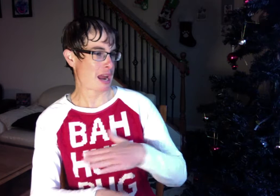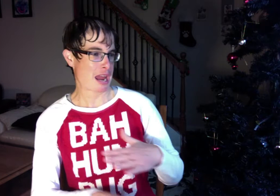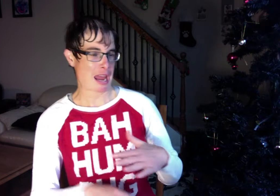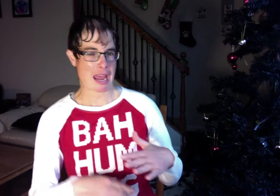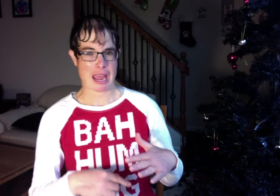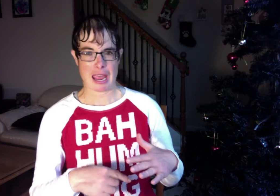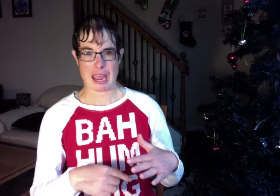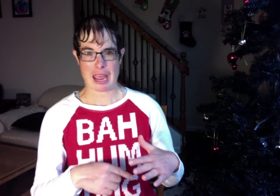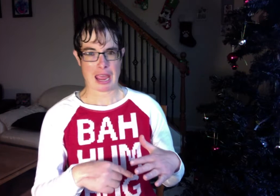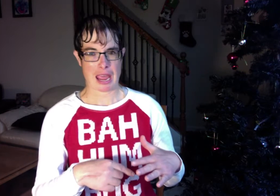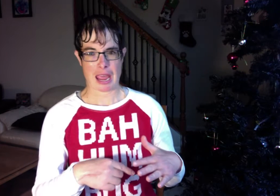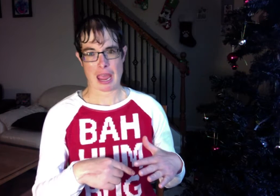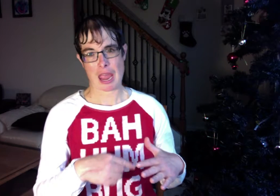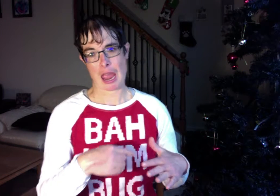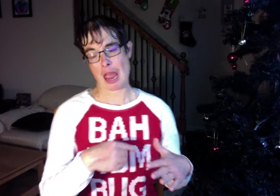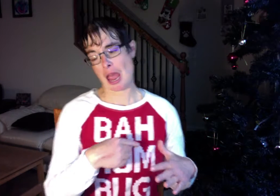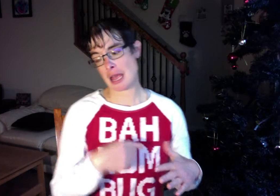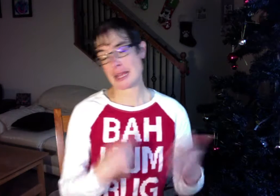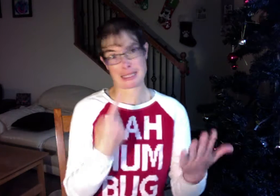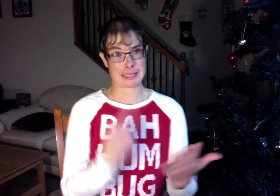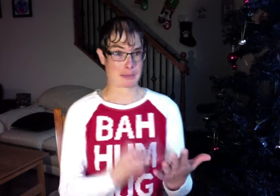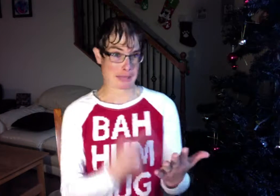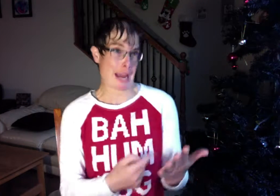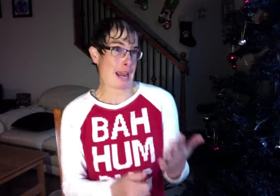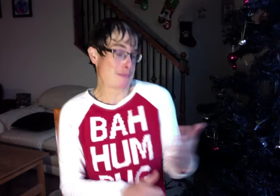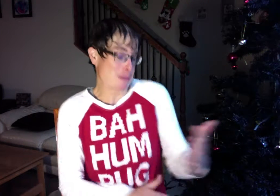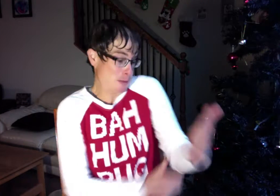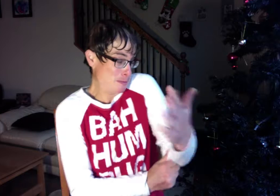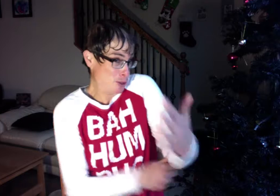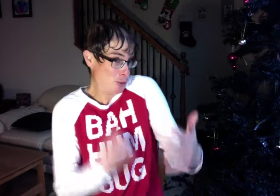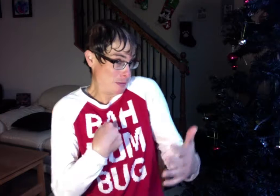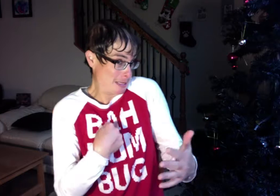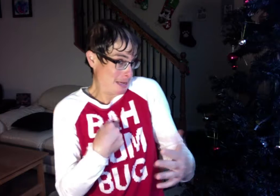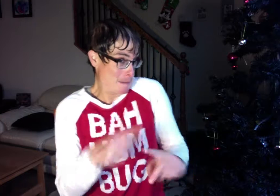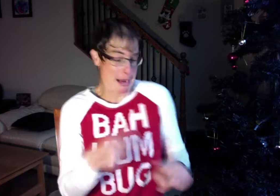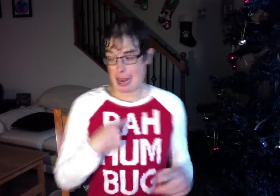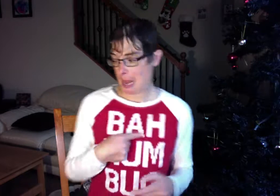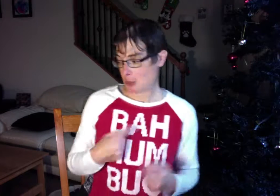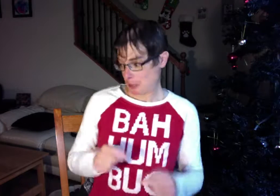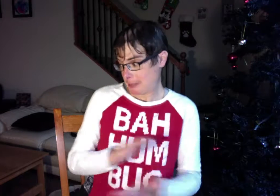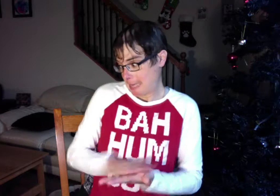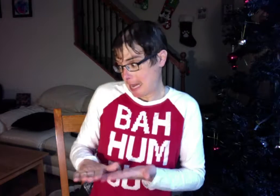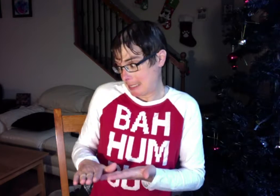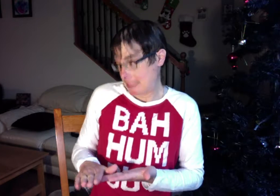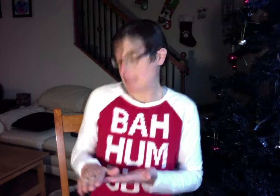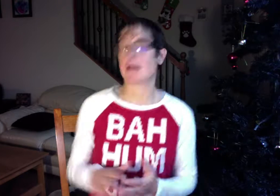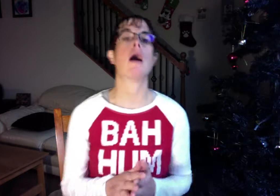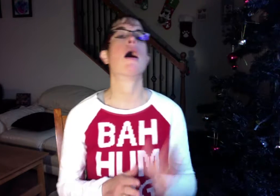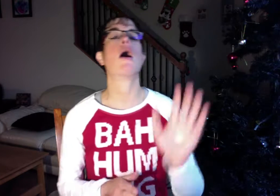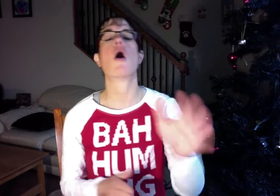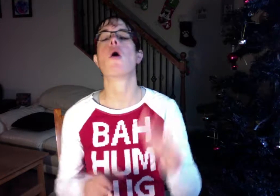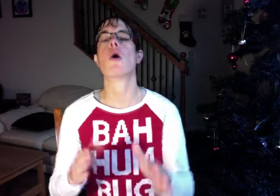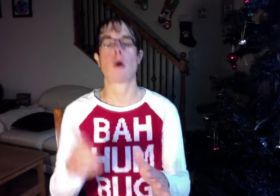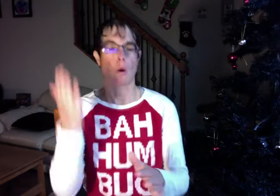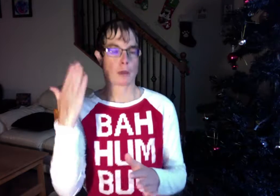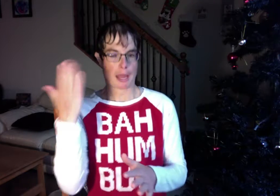he called my hair on the picture. Okay, so you're saying when your baby... Nephew. Oh, when your nephew was born, it took a while to get used to him, right? So you might